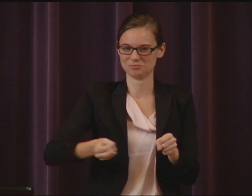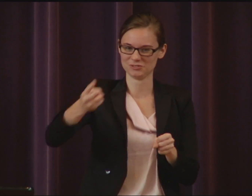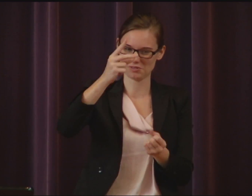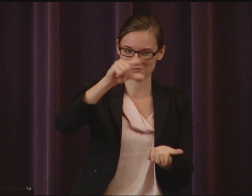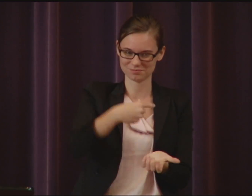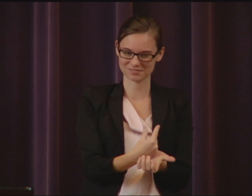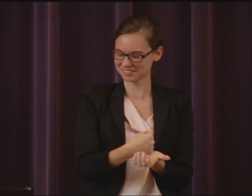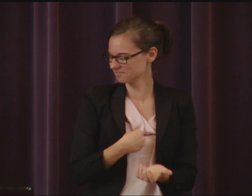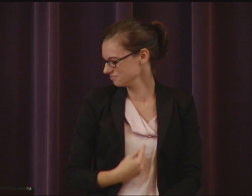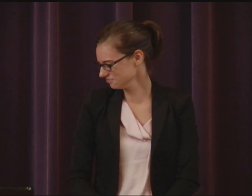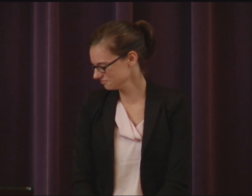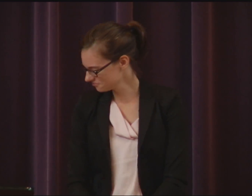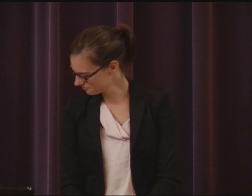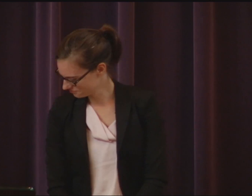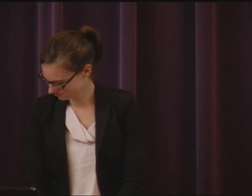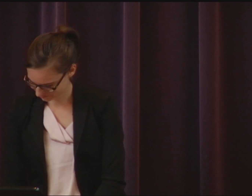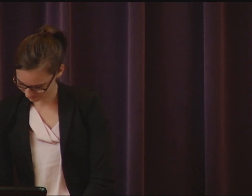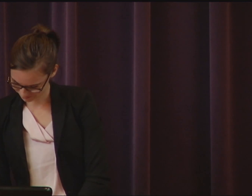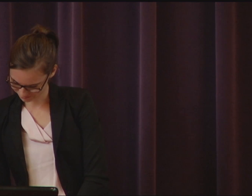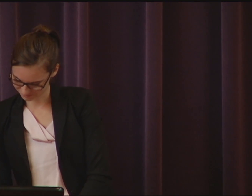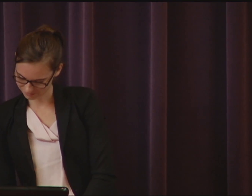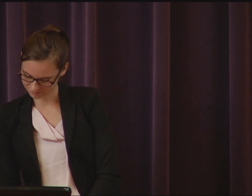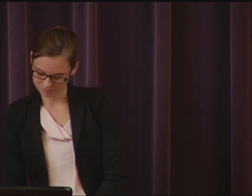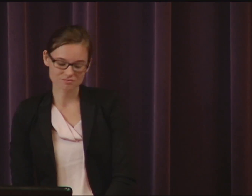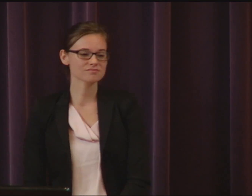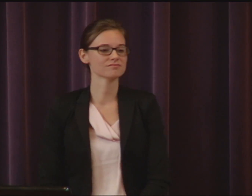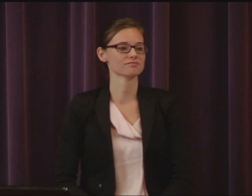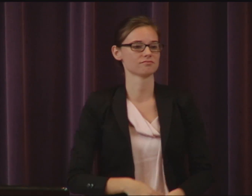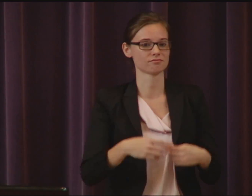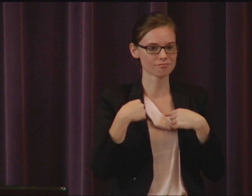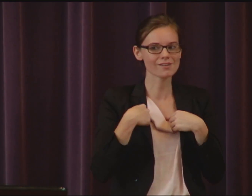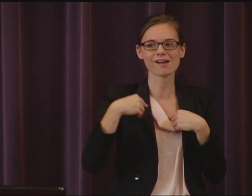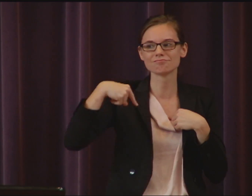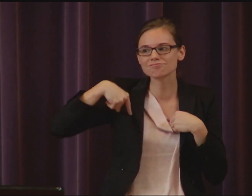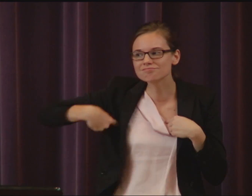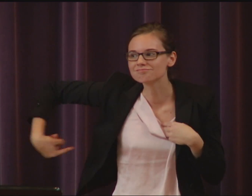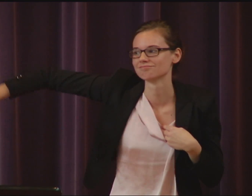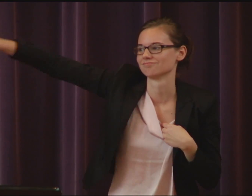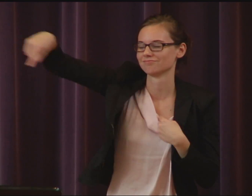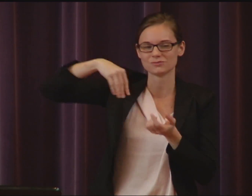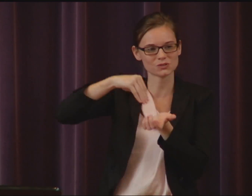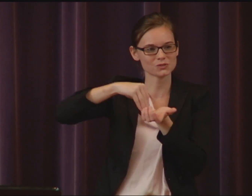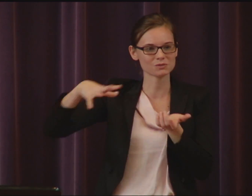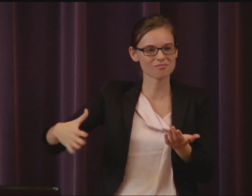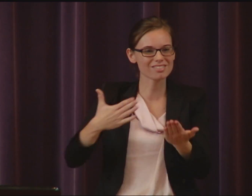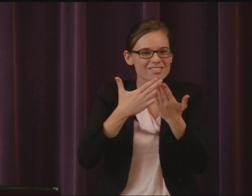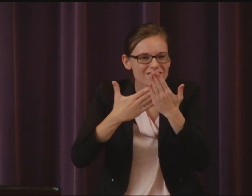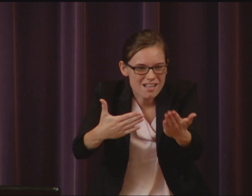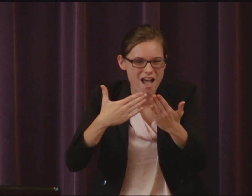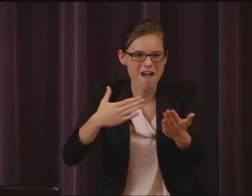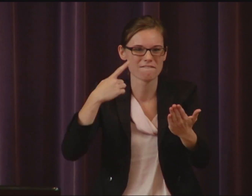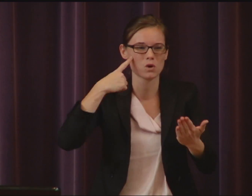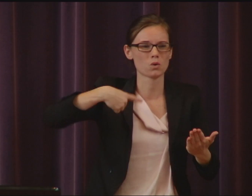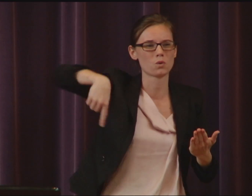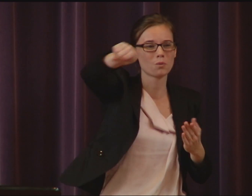room. But unfortunately, we have such a large class that we have our ceremonies elsewhere. On behalf